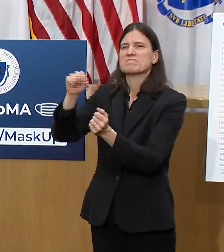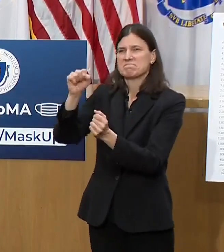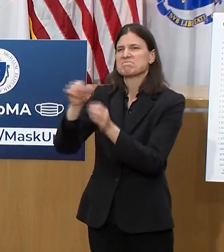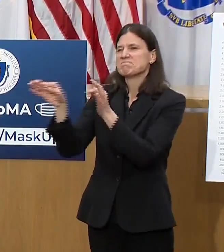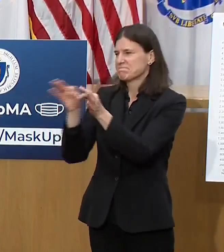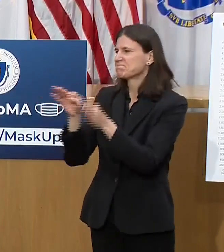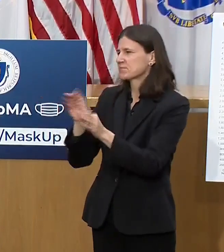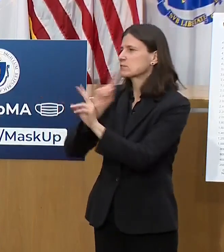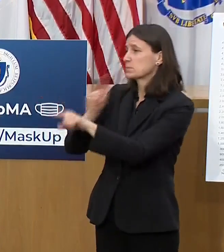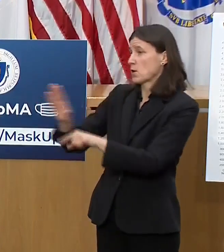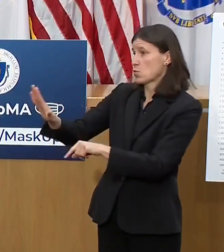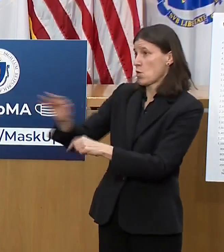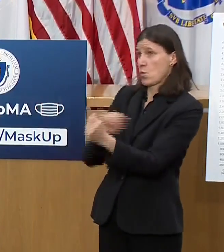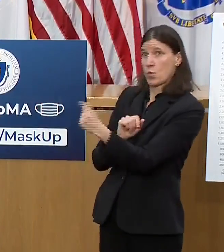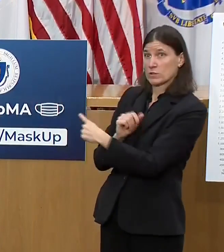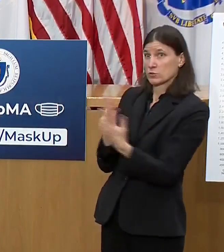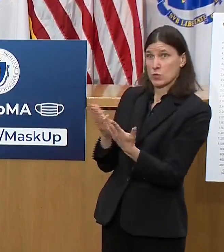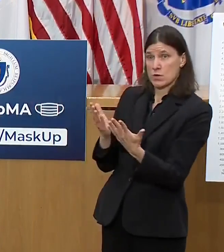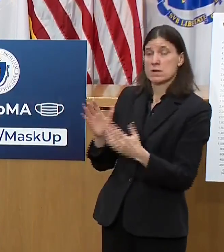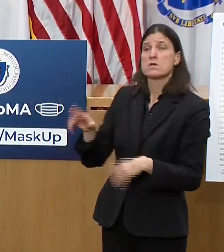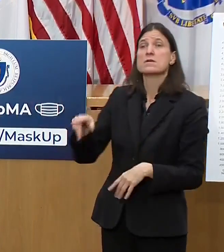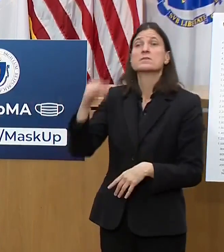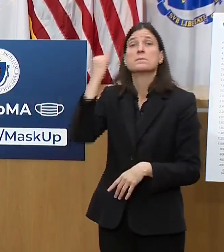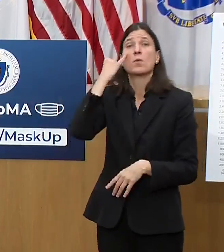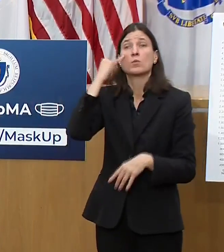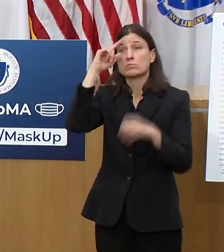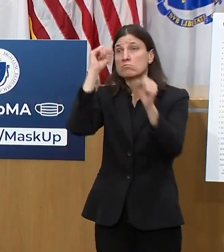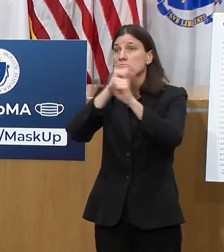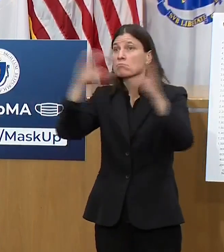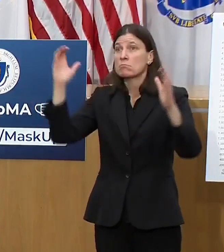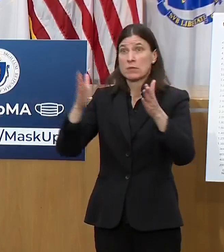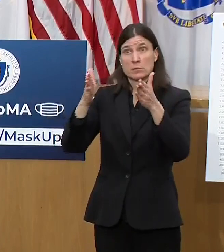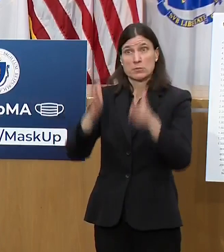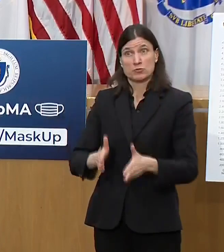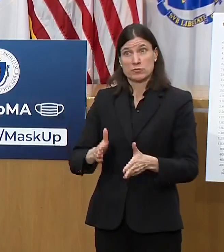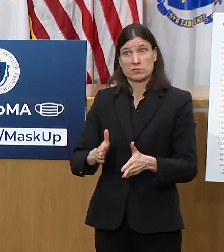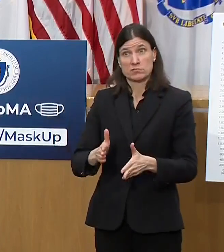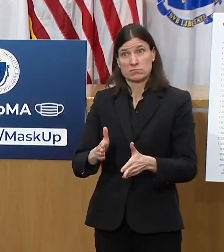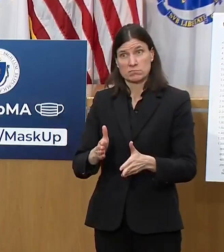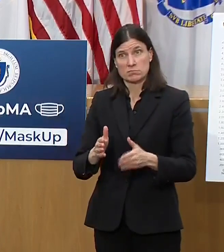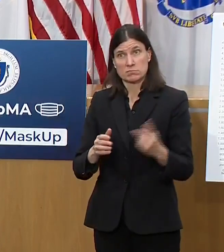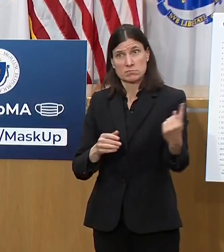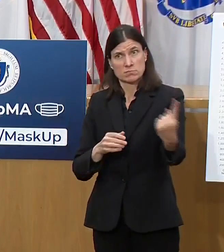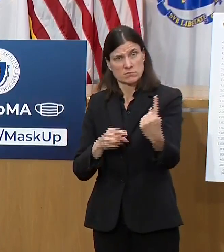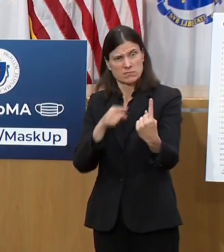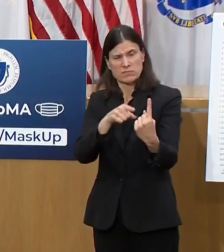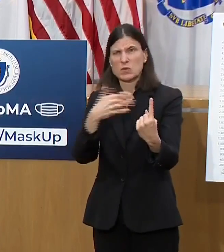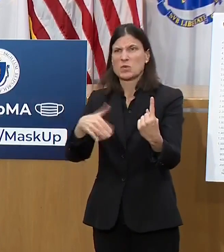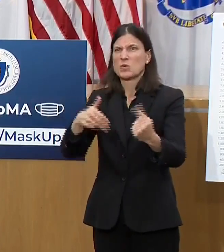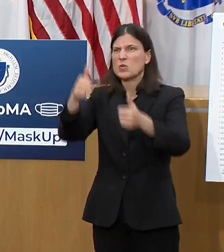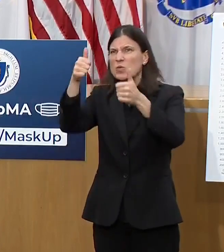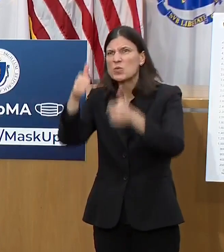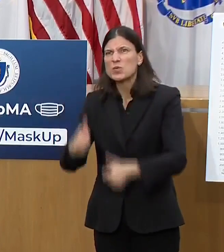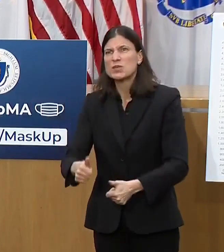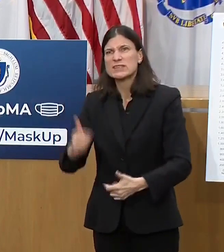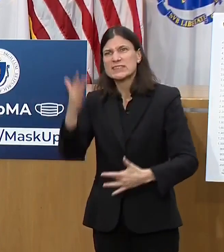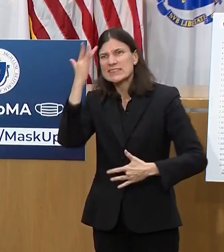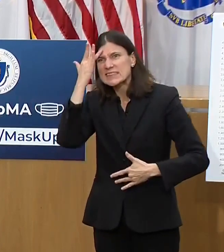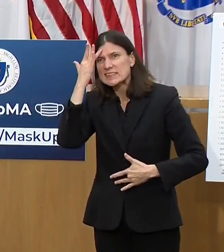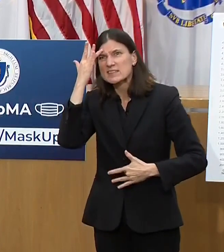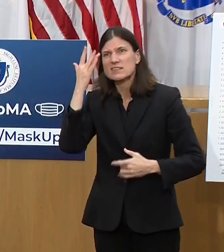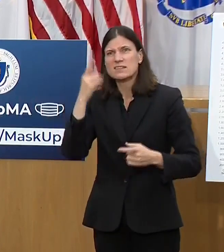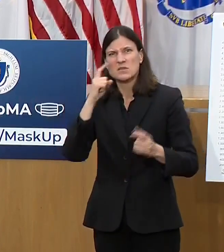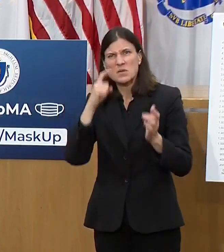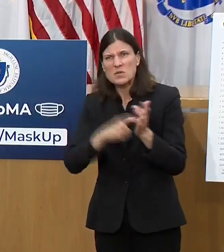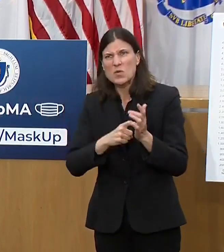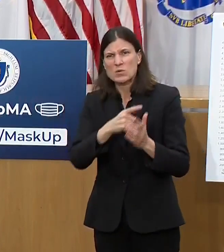where they feel like, oh, I didn't realize it could get this bad. I didn't realize that, oh, I just thought it was a cough